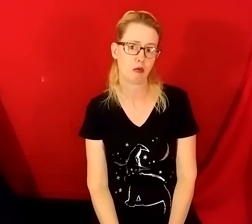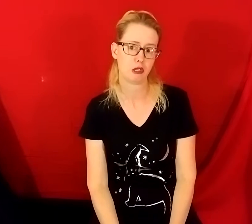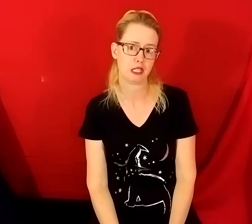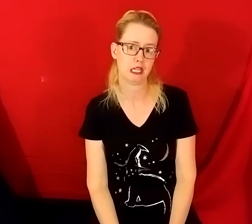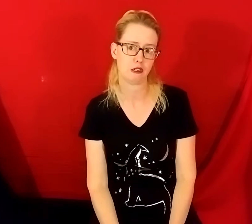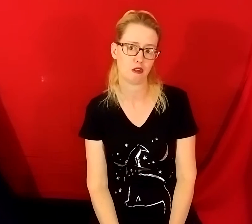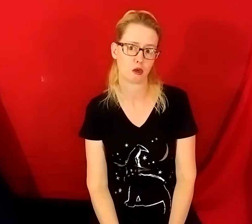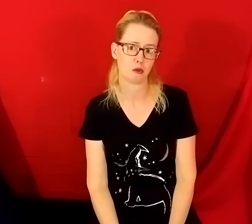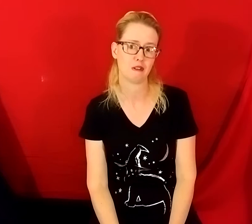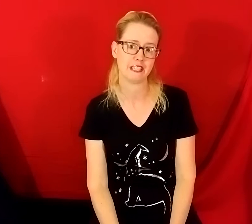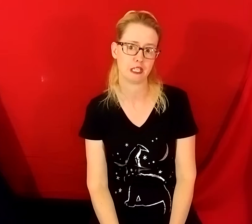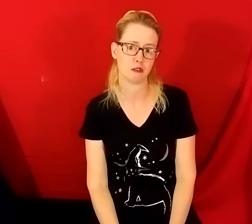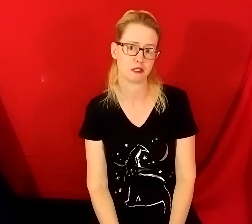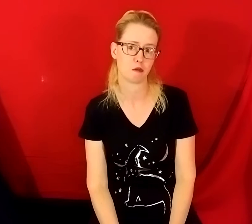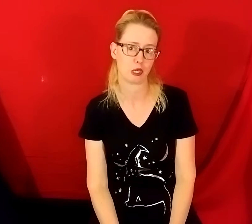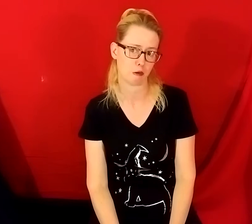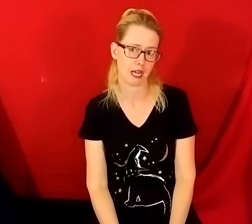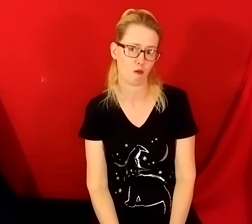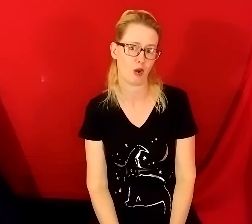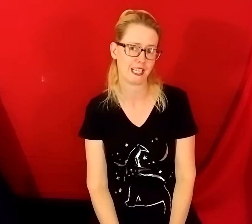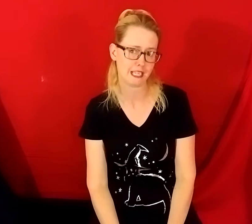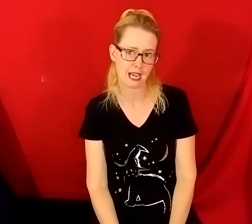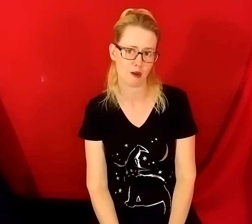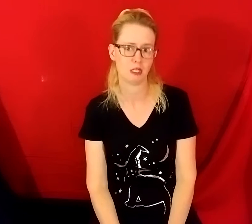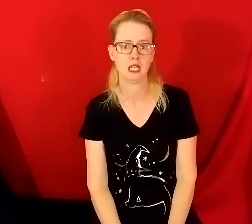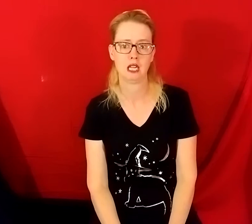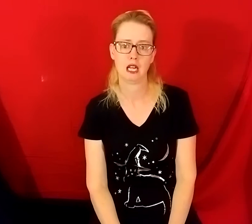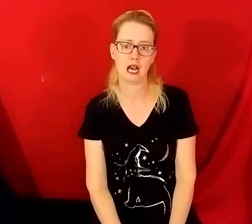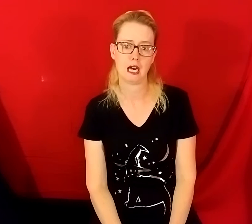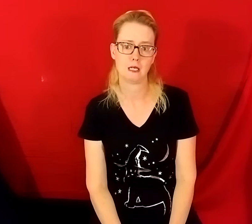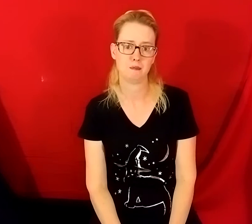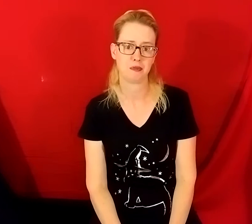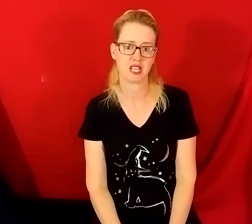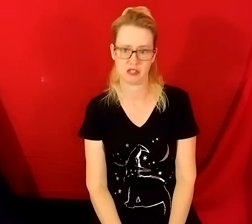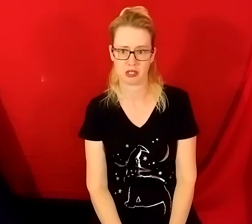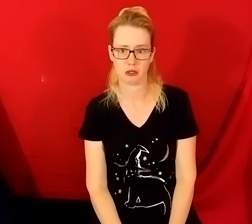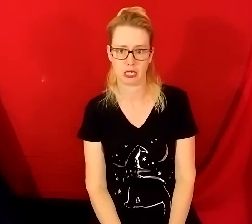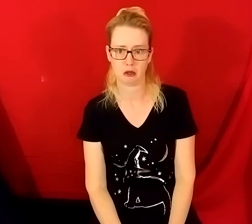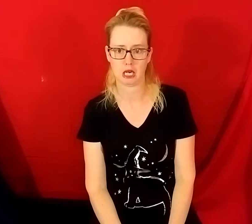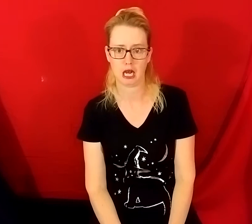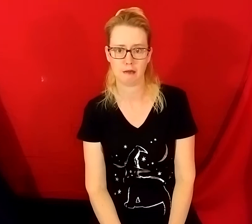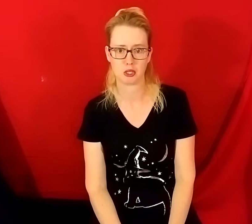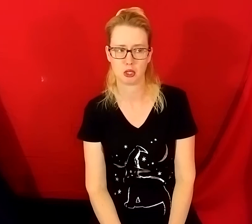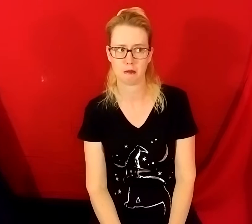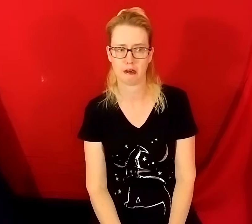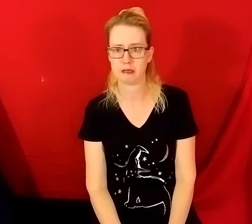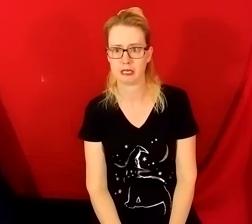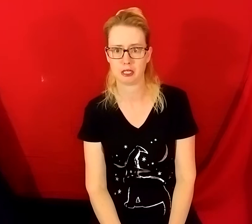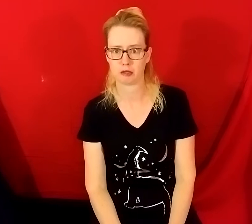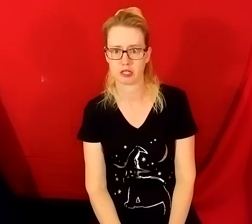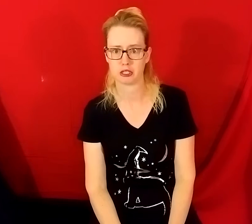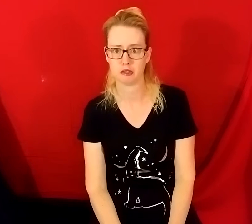can watch it in your local theaters where you're at right now, if it's still there. I'm sure probably about another week or two,